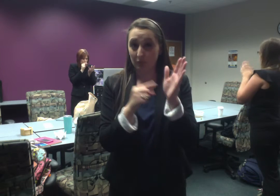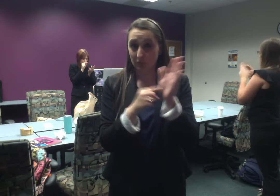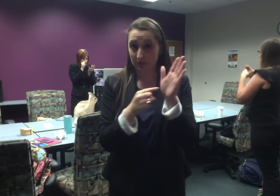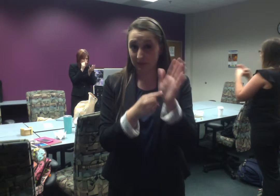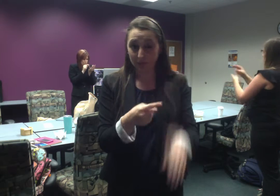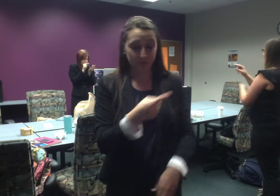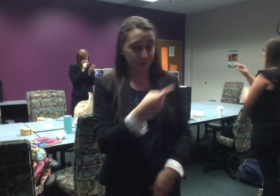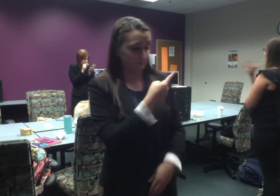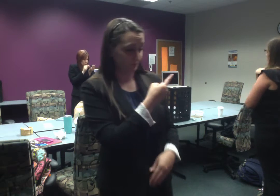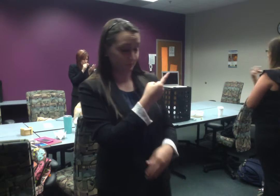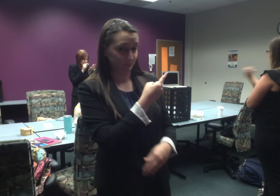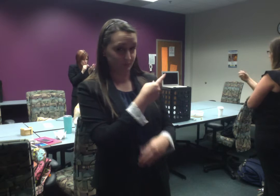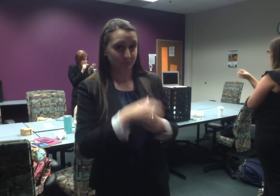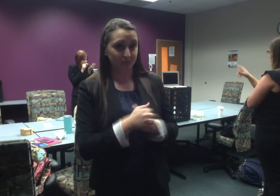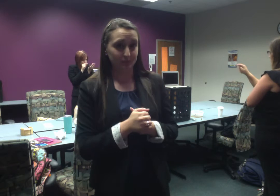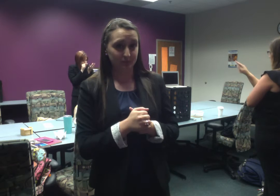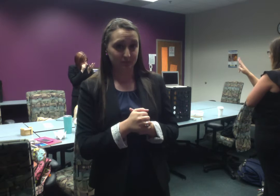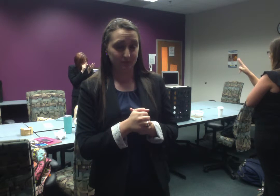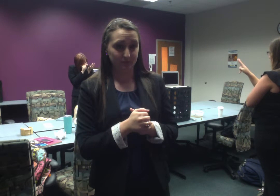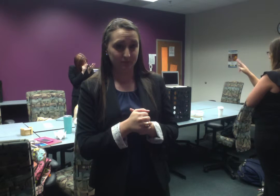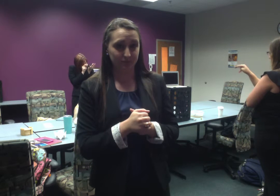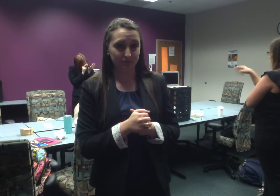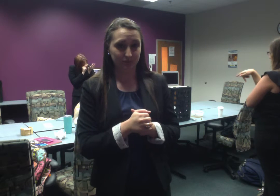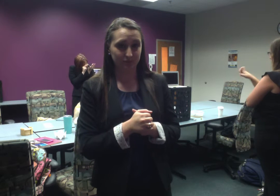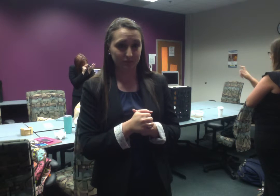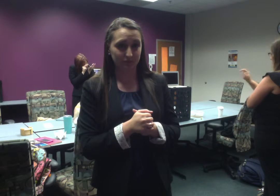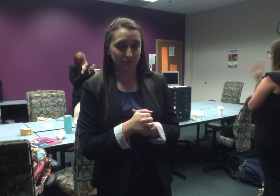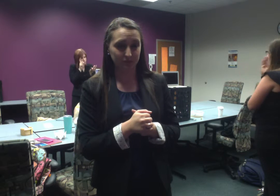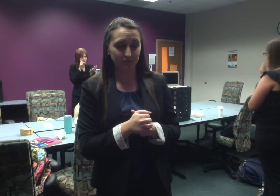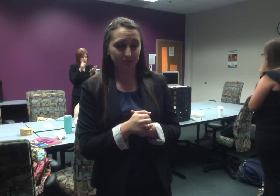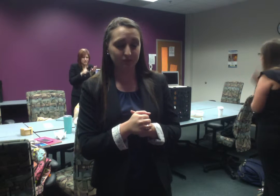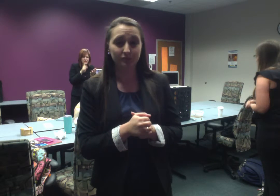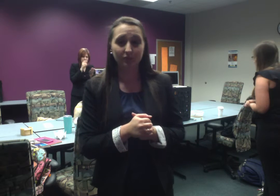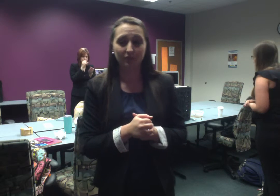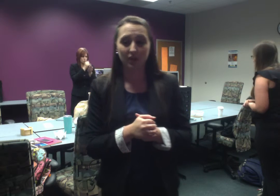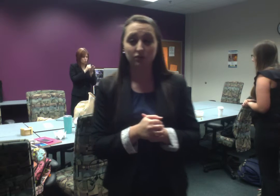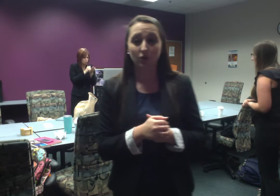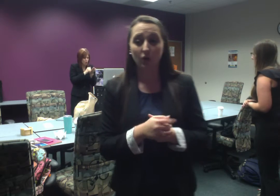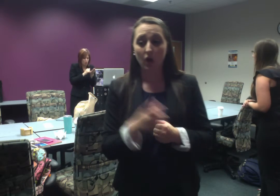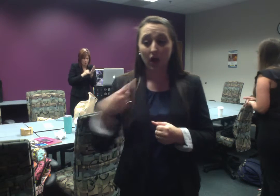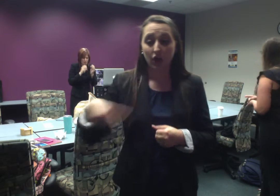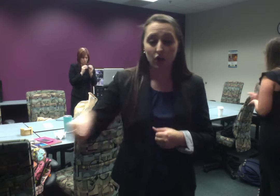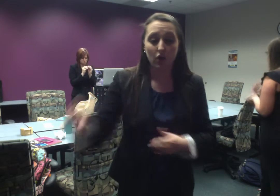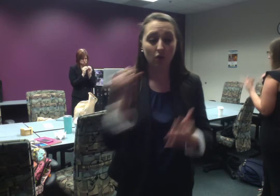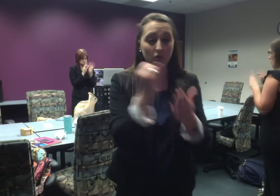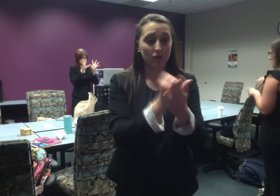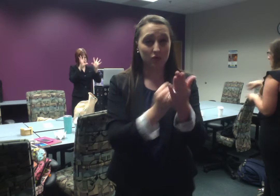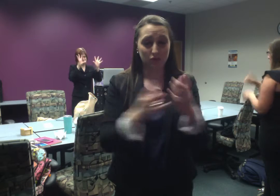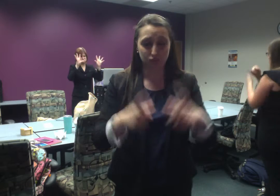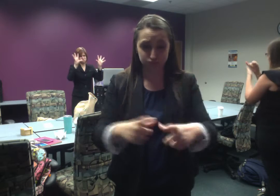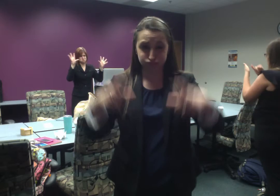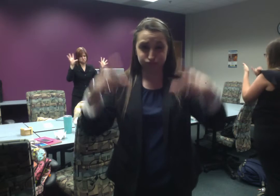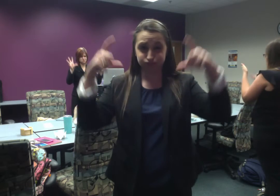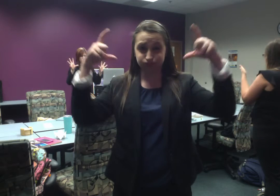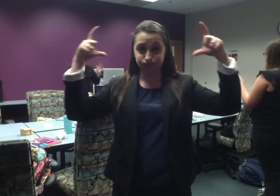You're going to paint it so big, or you're going to draw it so big that the petals might go off the paper. You're not going to worry about painting a stem. You're not going to worry about